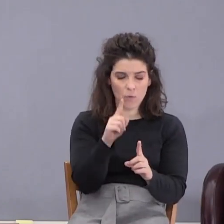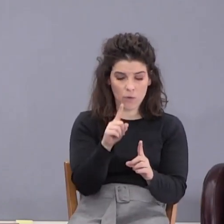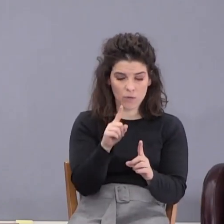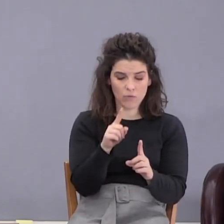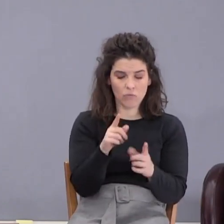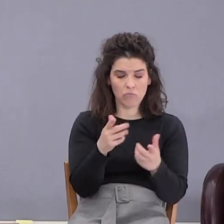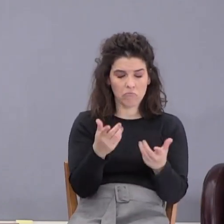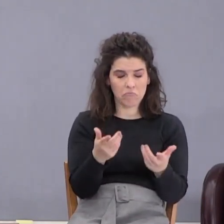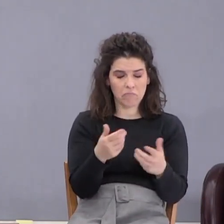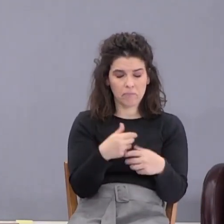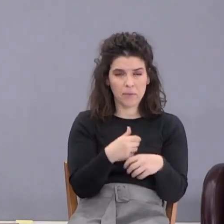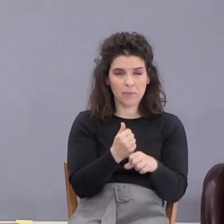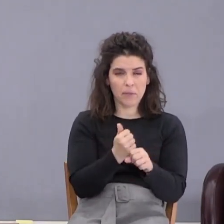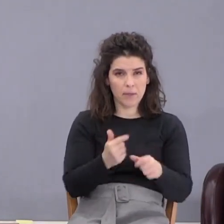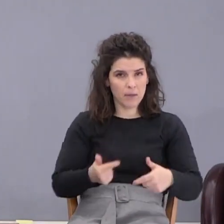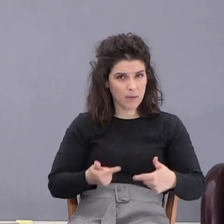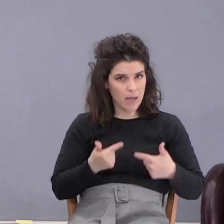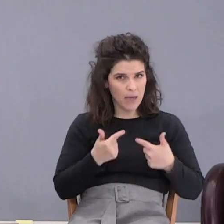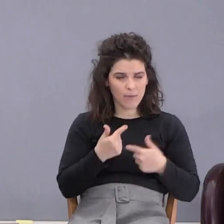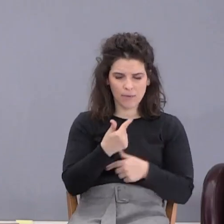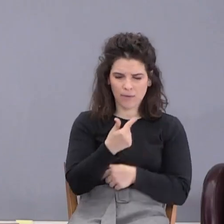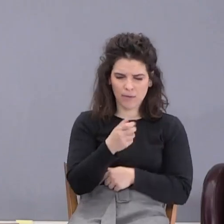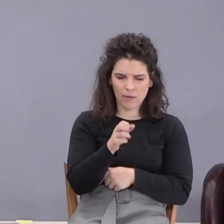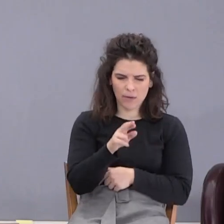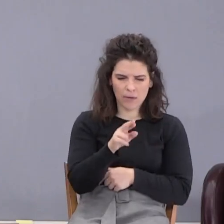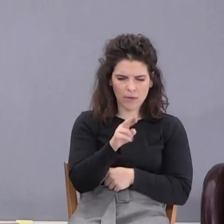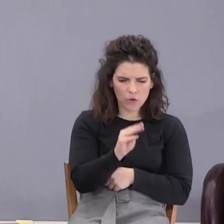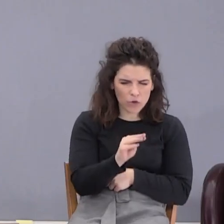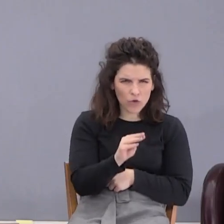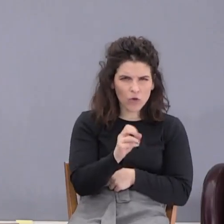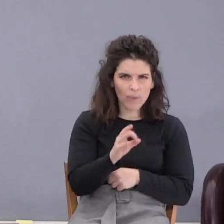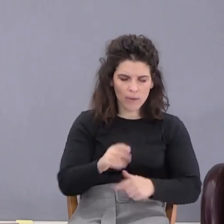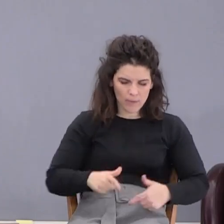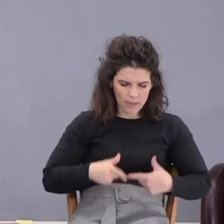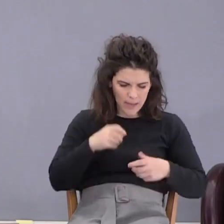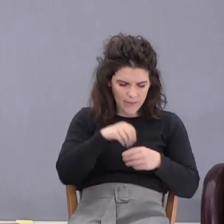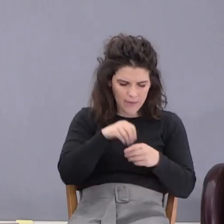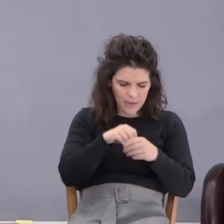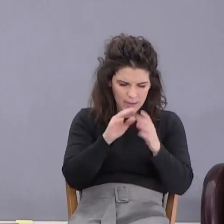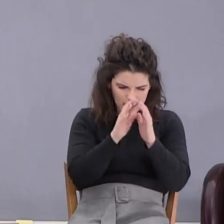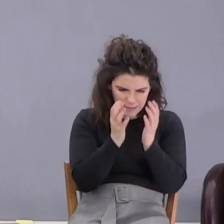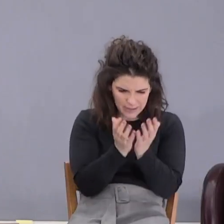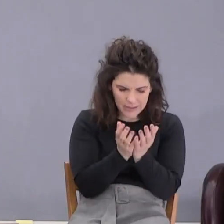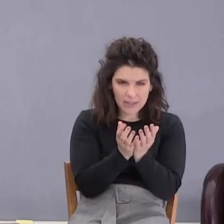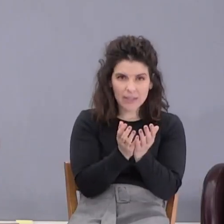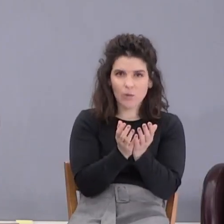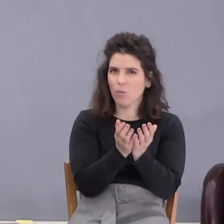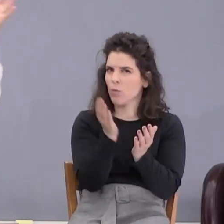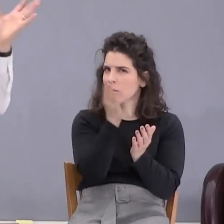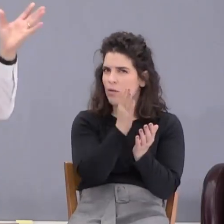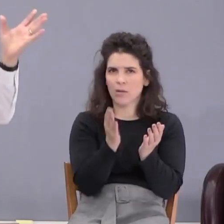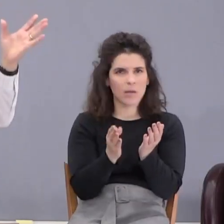to germinate. The germ of life contained in that seed will never spring